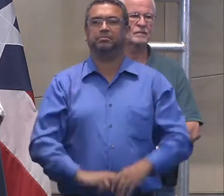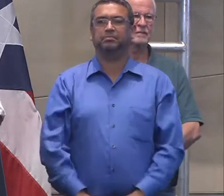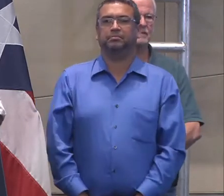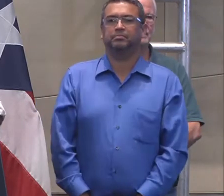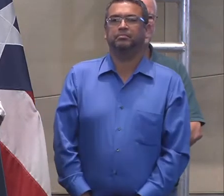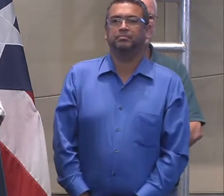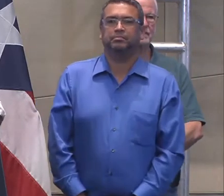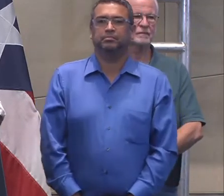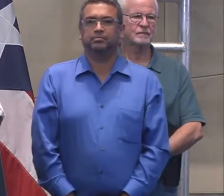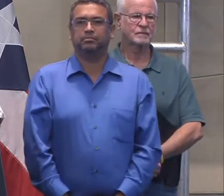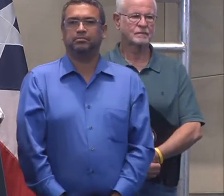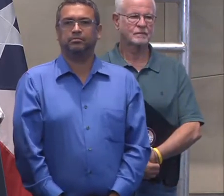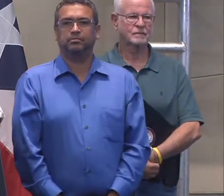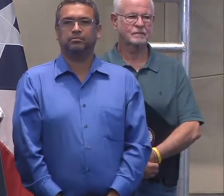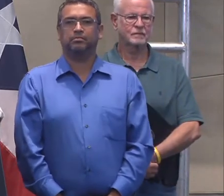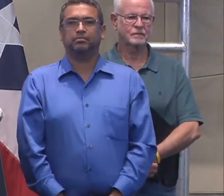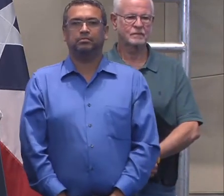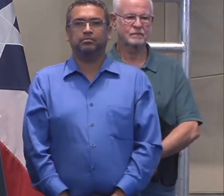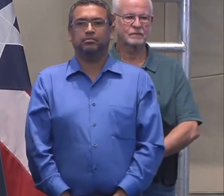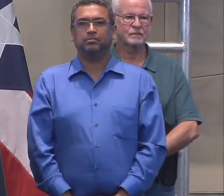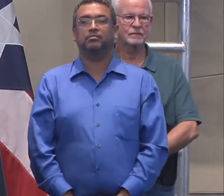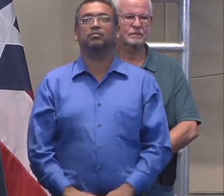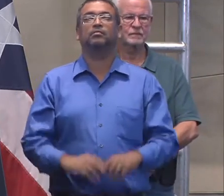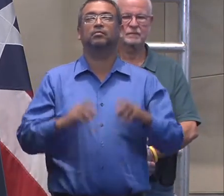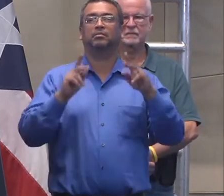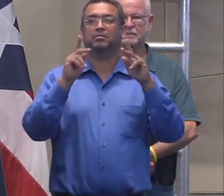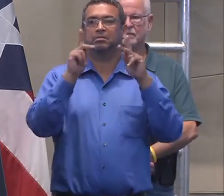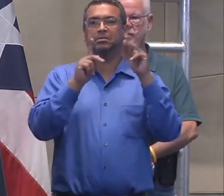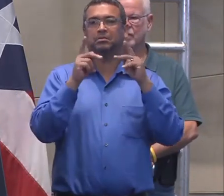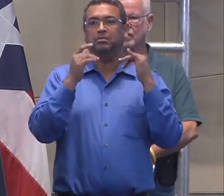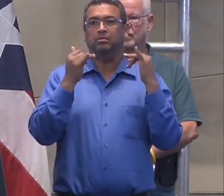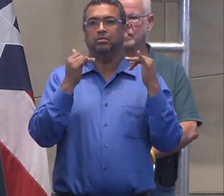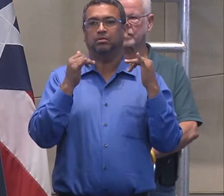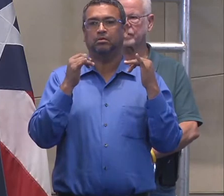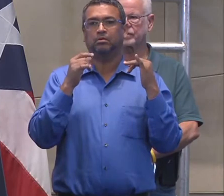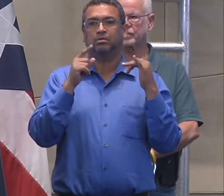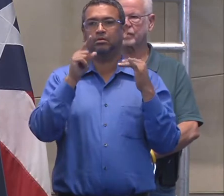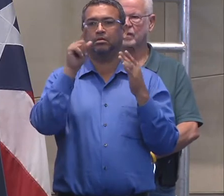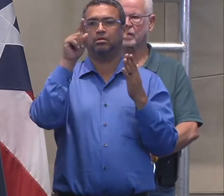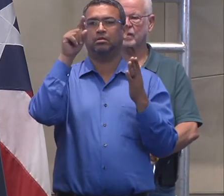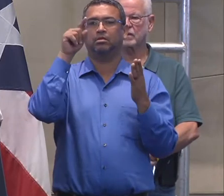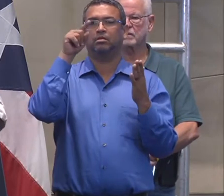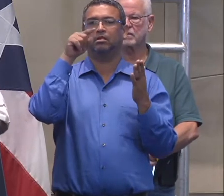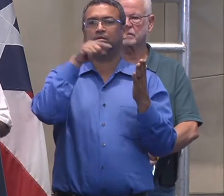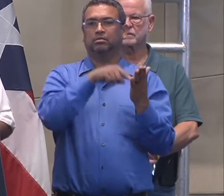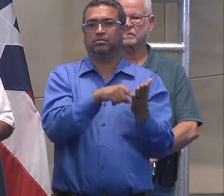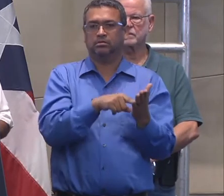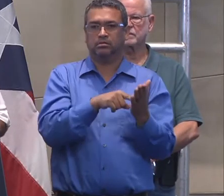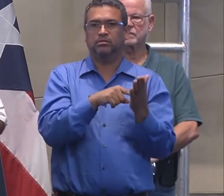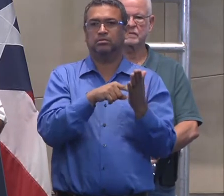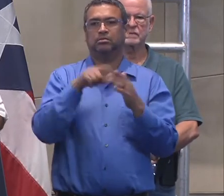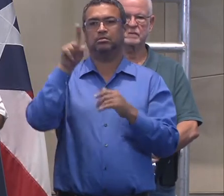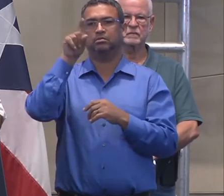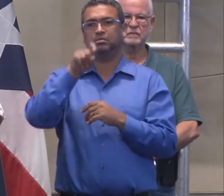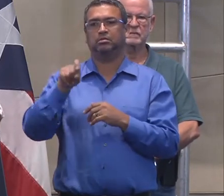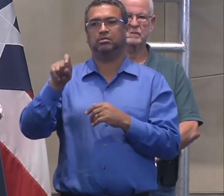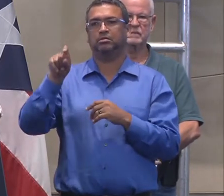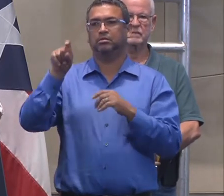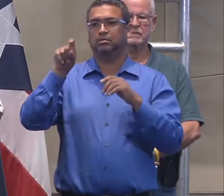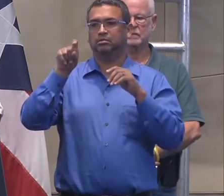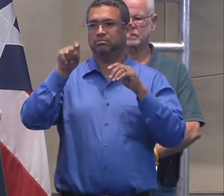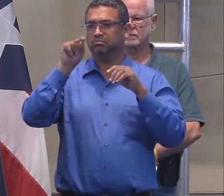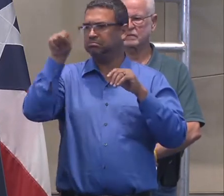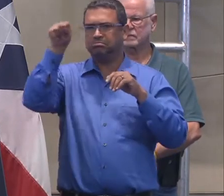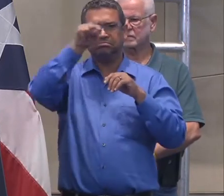The number of refugees has decreased by almost 1,000, and we are at 116 shelters. So reaching